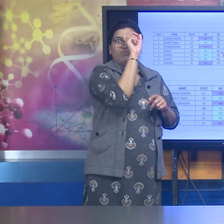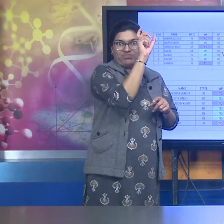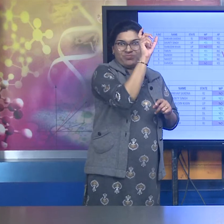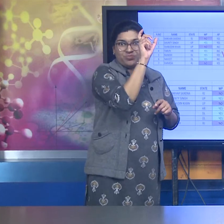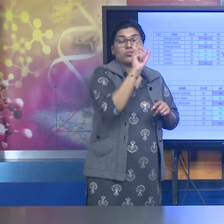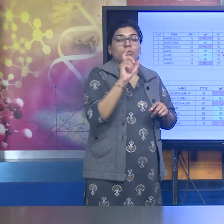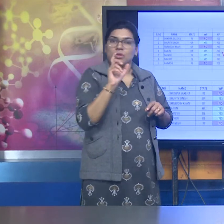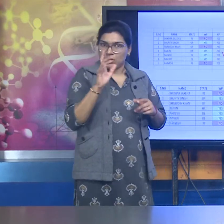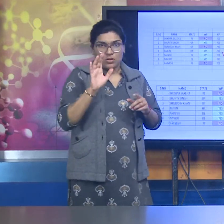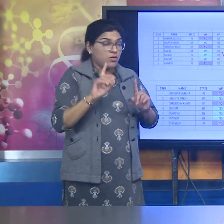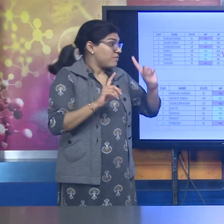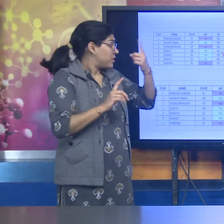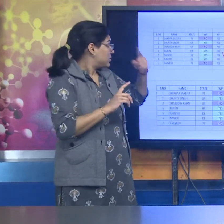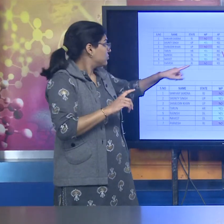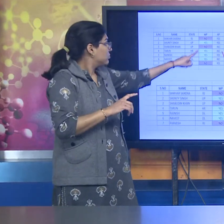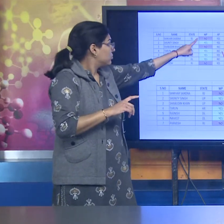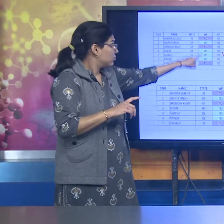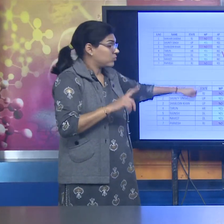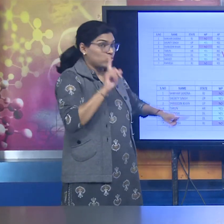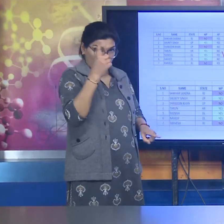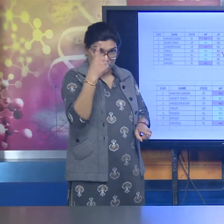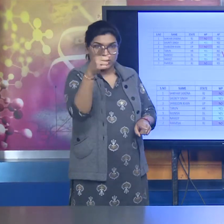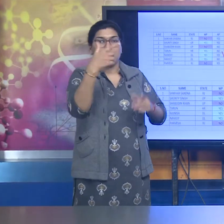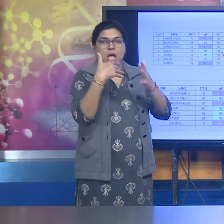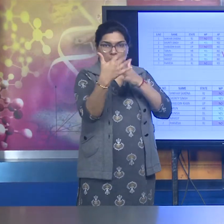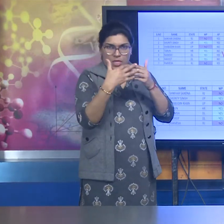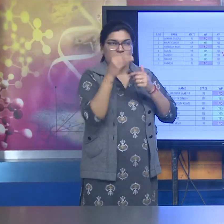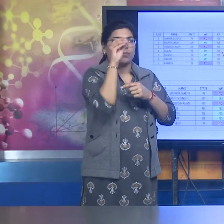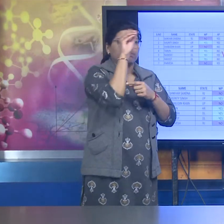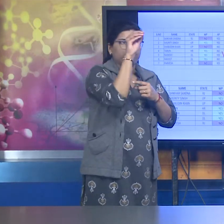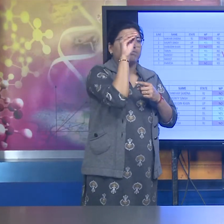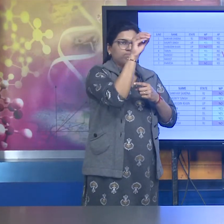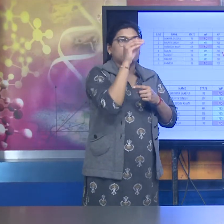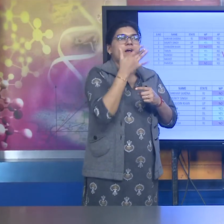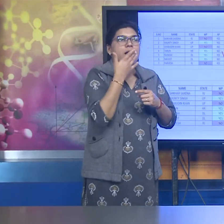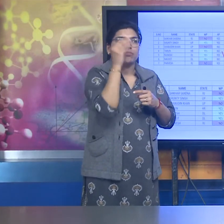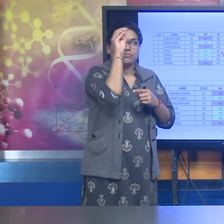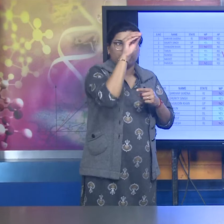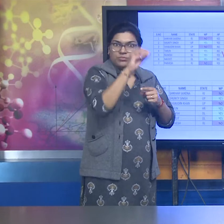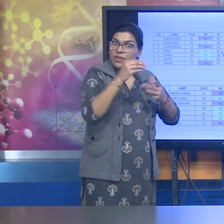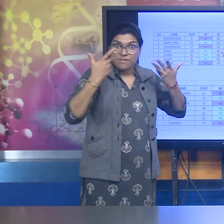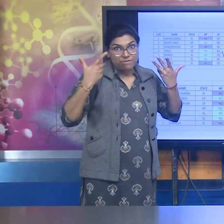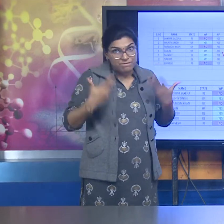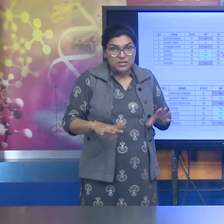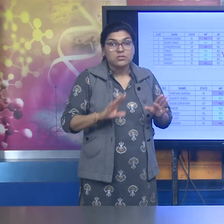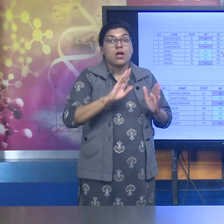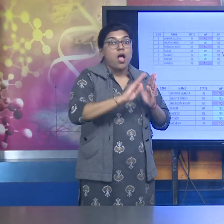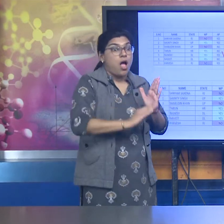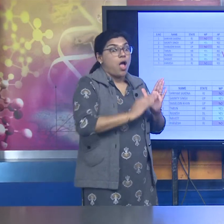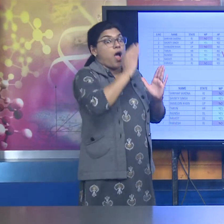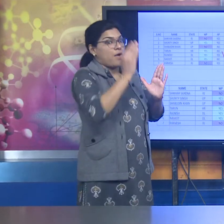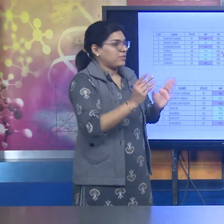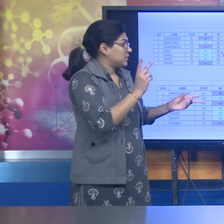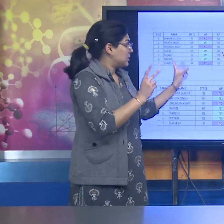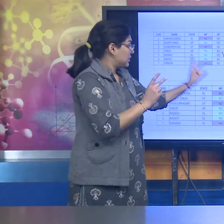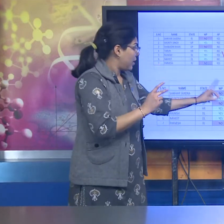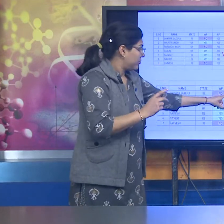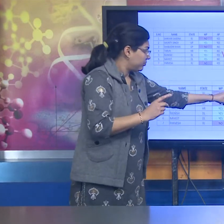is no. From the mouse, you will fill in the keyboard. After